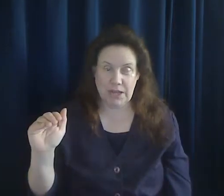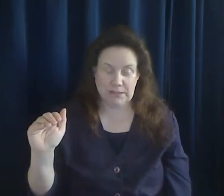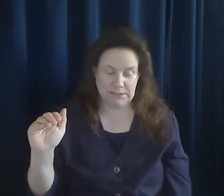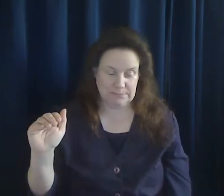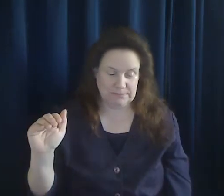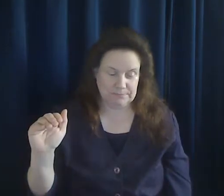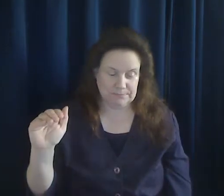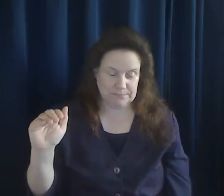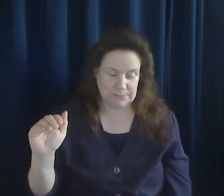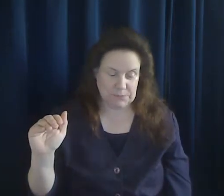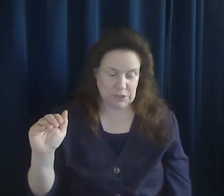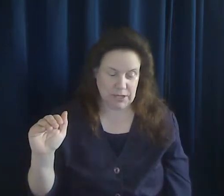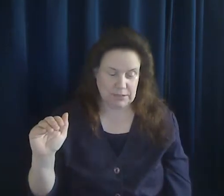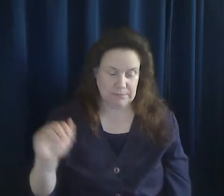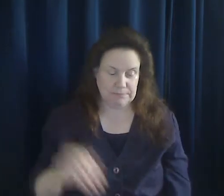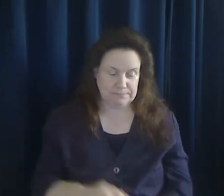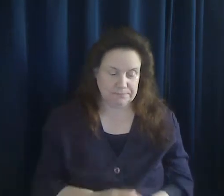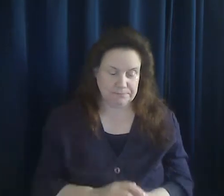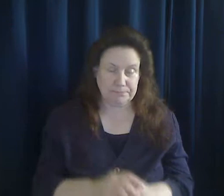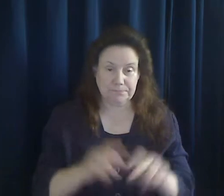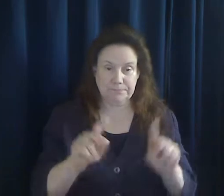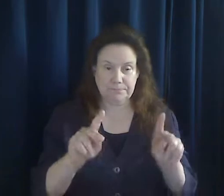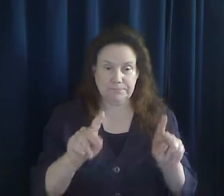Child. Child.